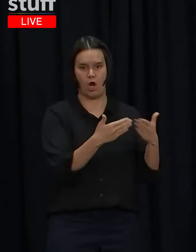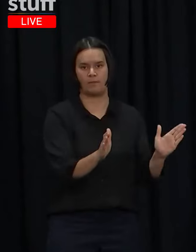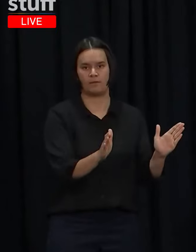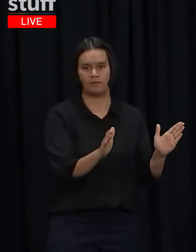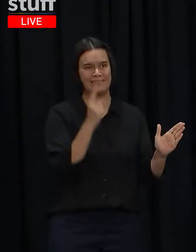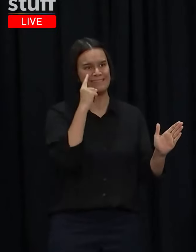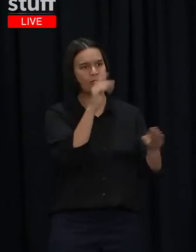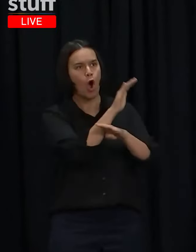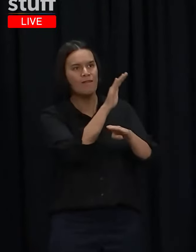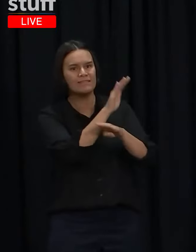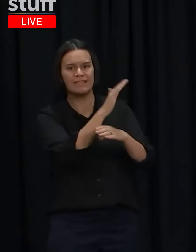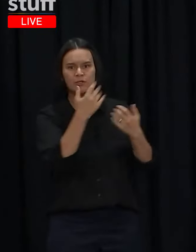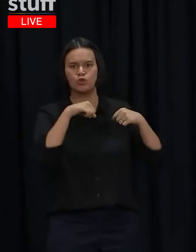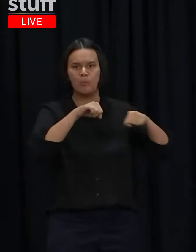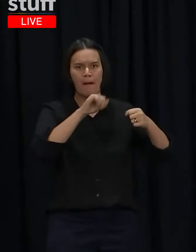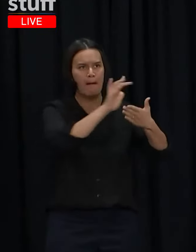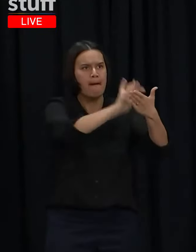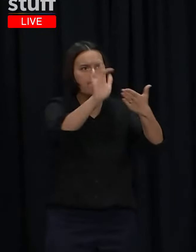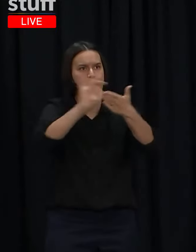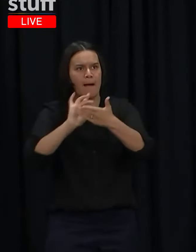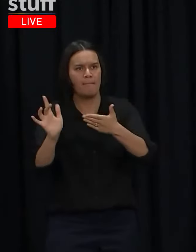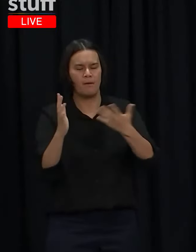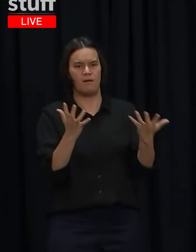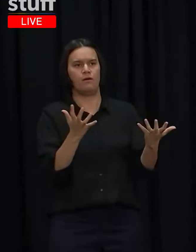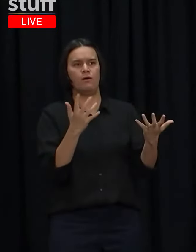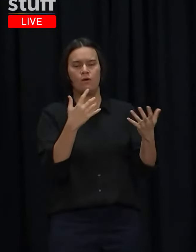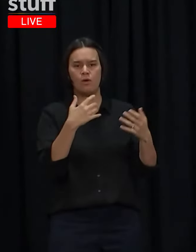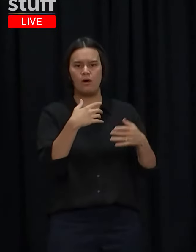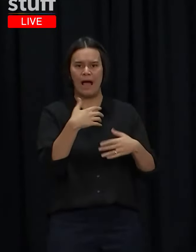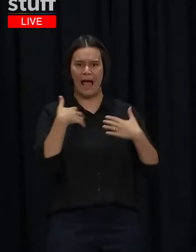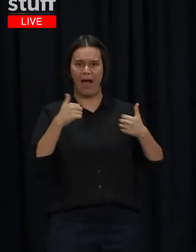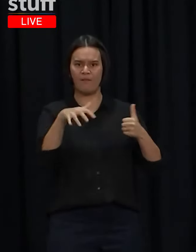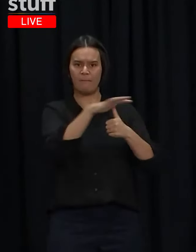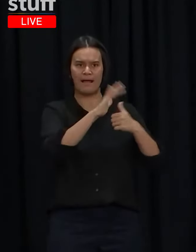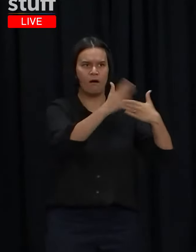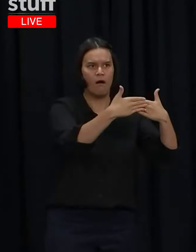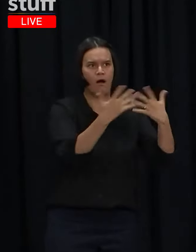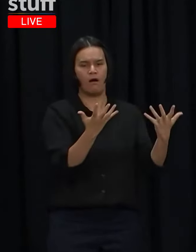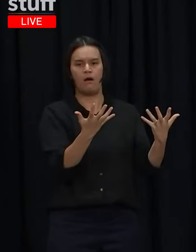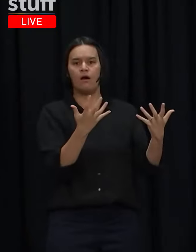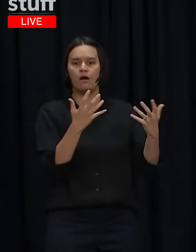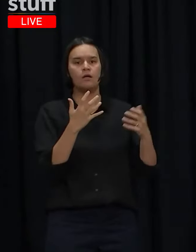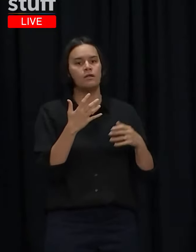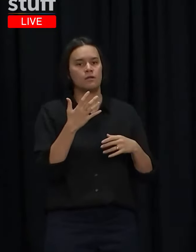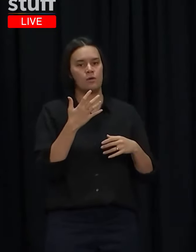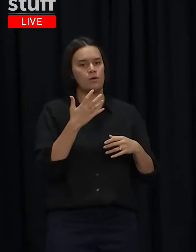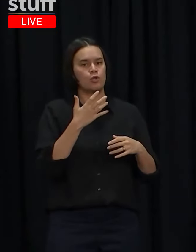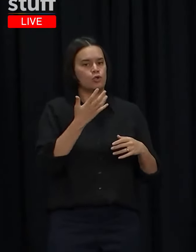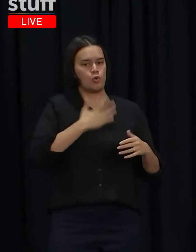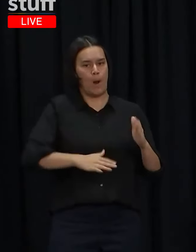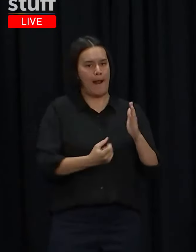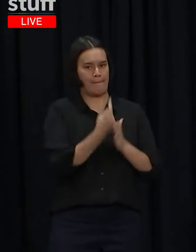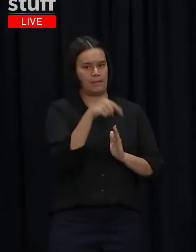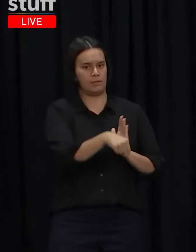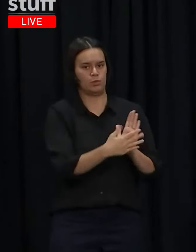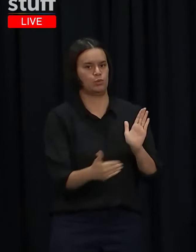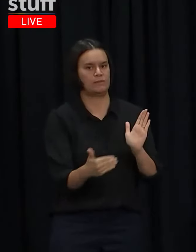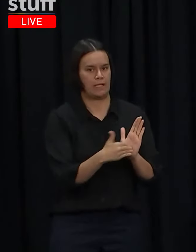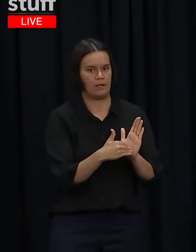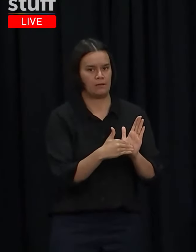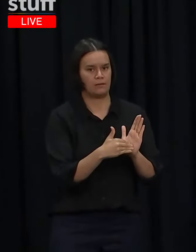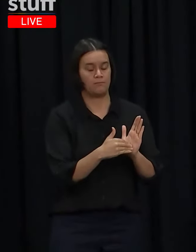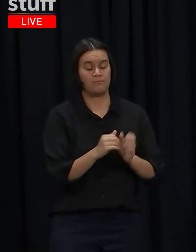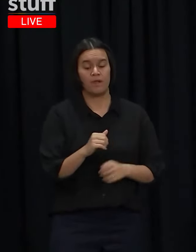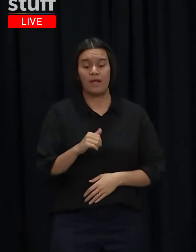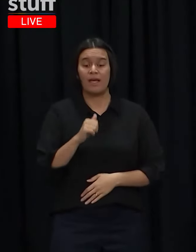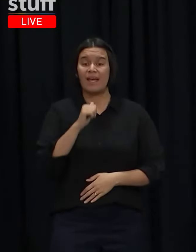and so on. And a prerequisite will be that people are not symptomatic. If they're symptomatic, they need to isolate, regardless of whether